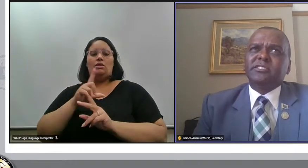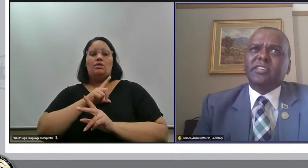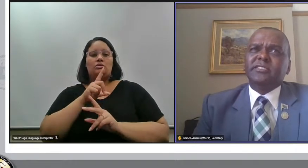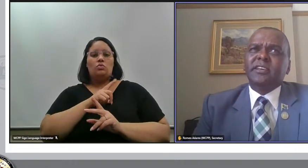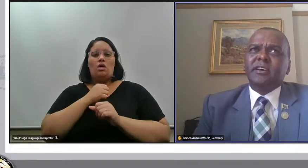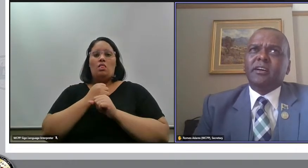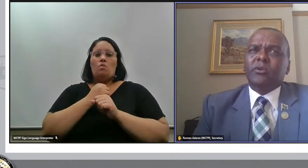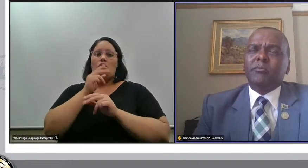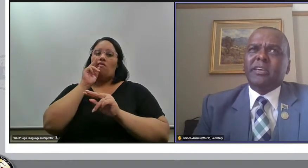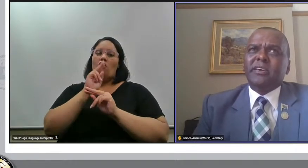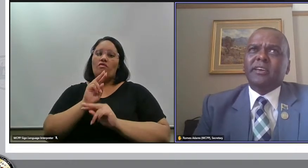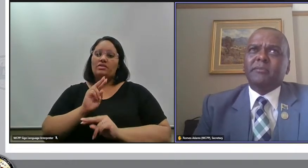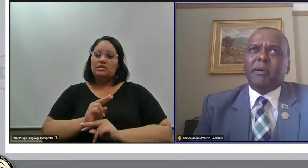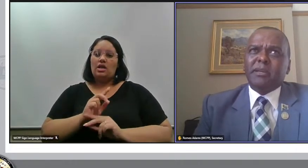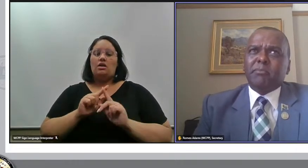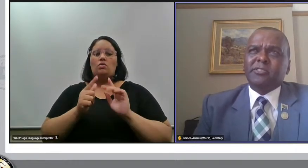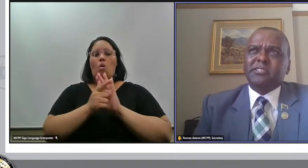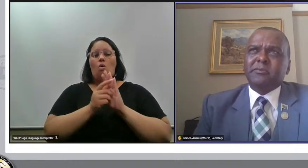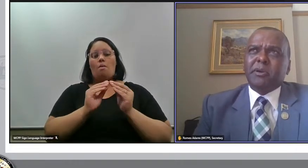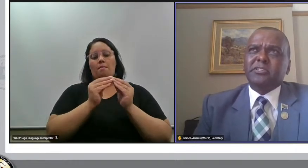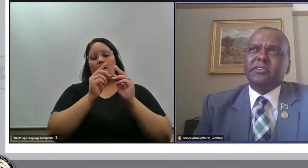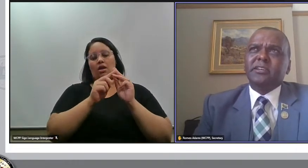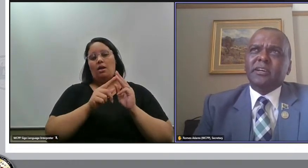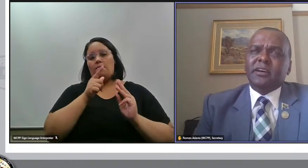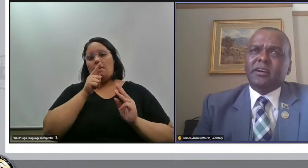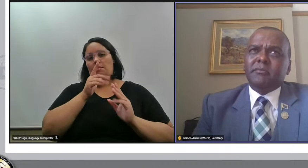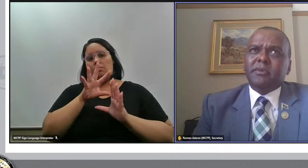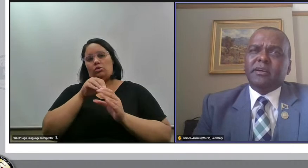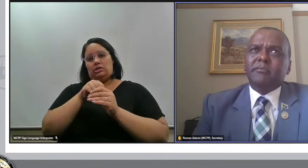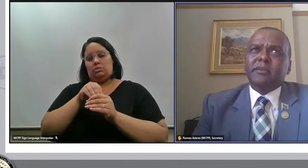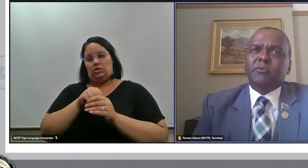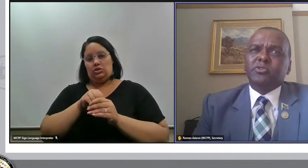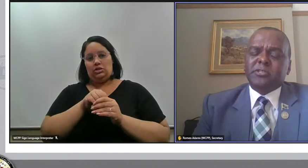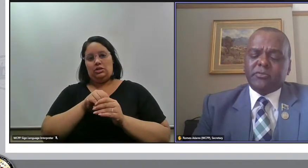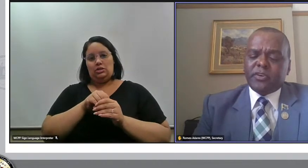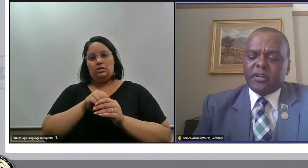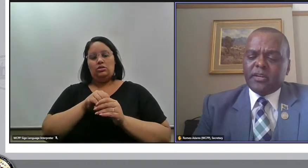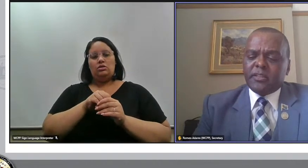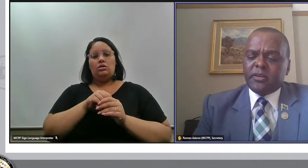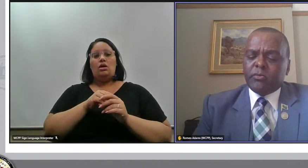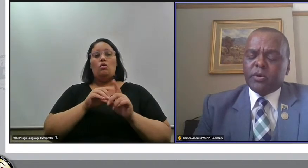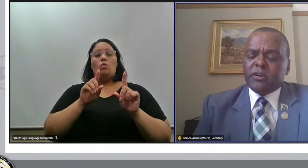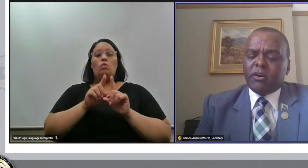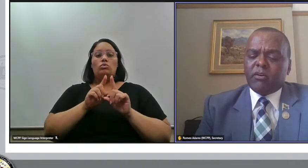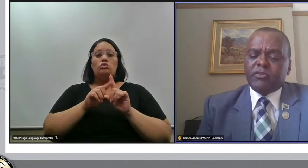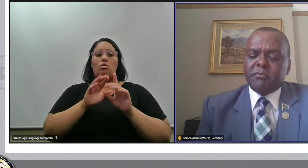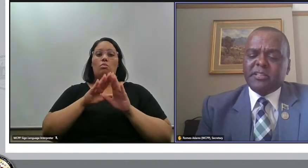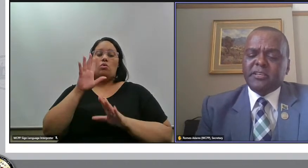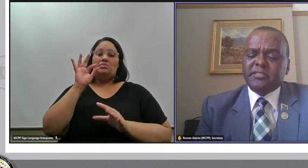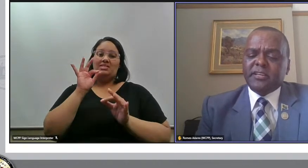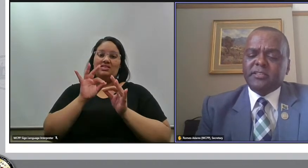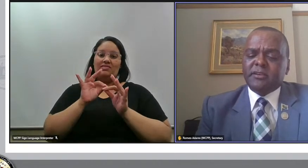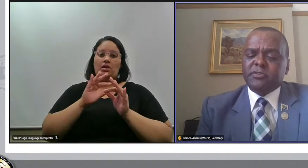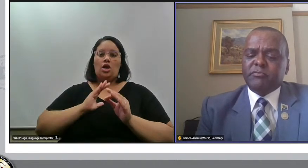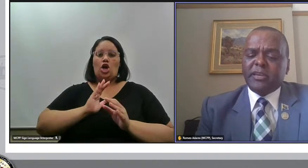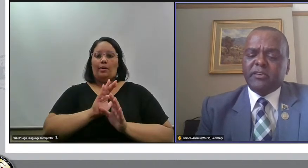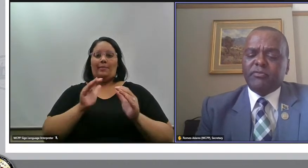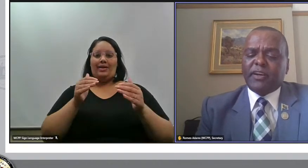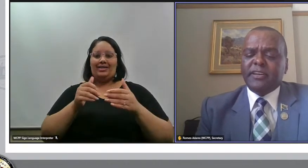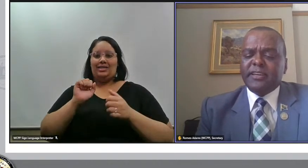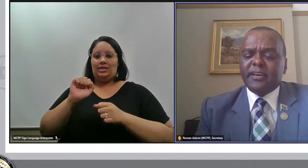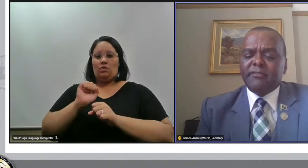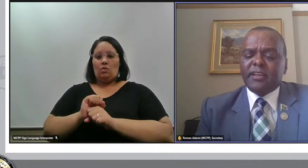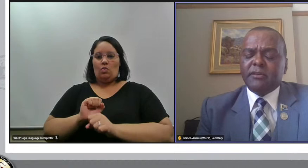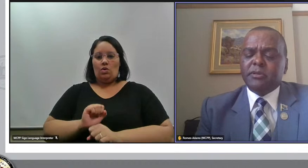of oversight, lawmaking and public participation, and more specifically the work of committees in terms of